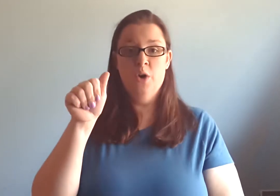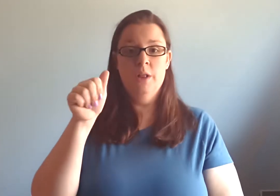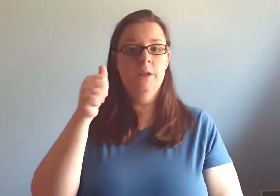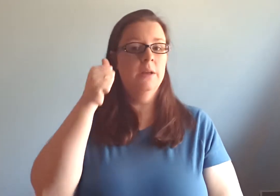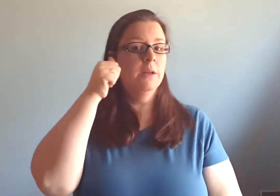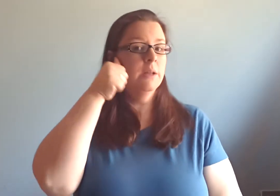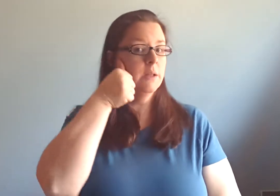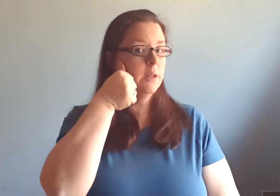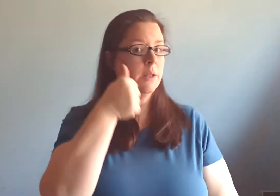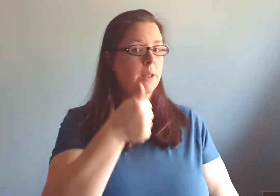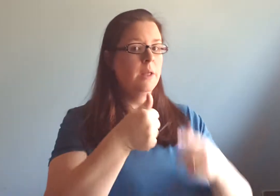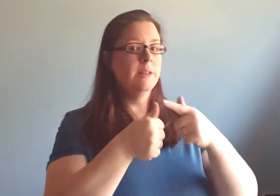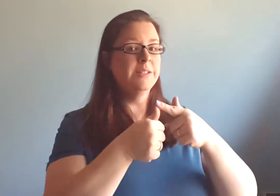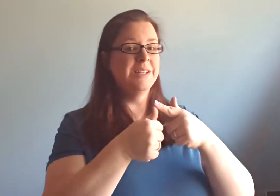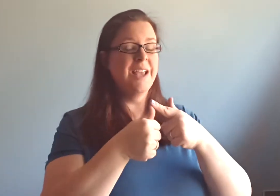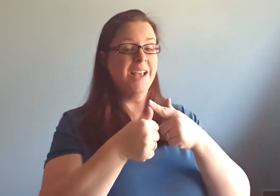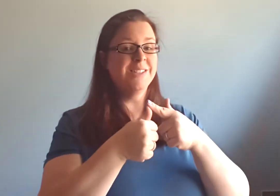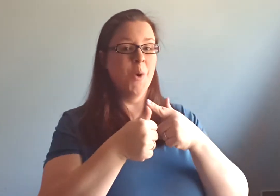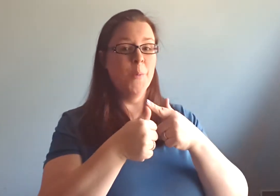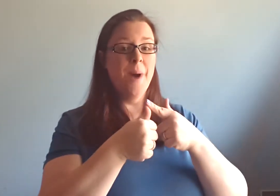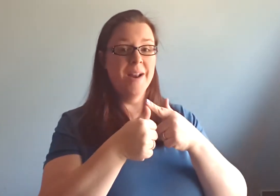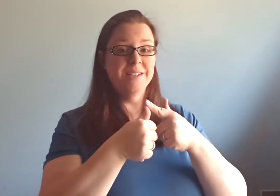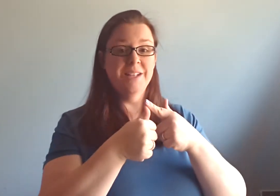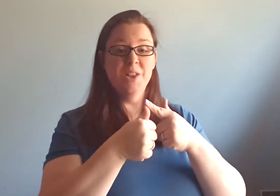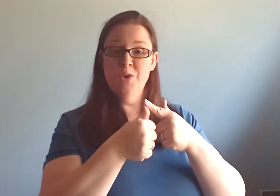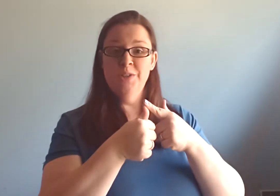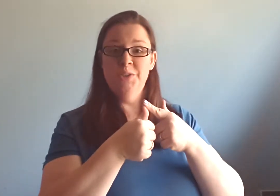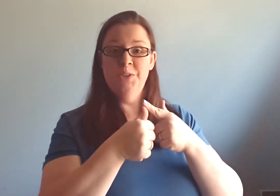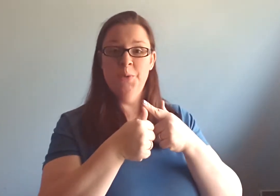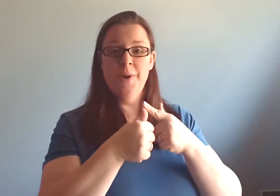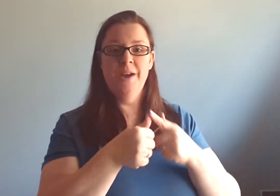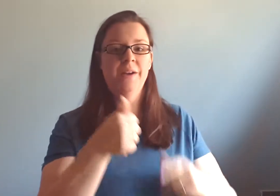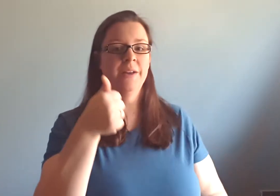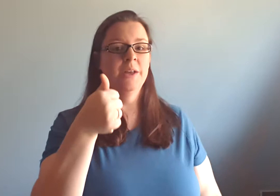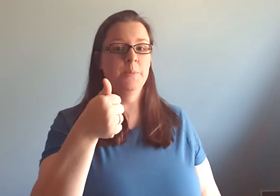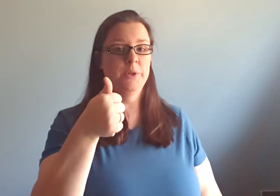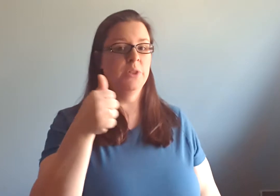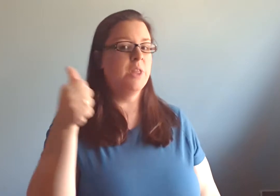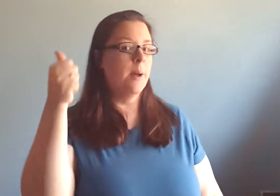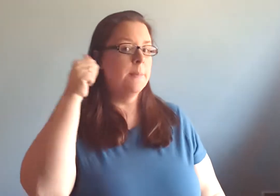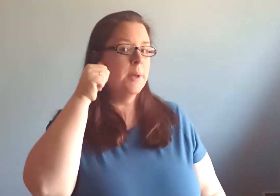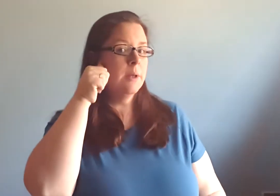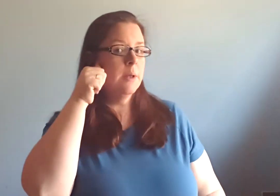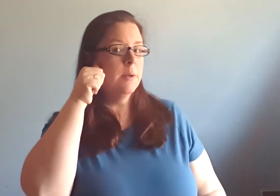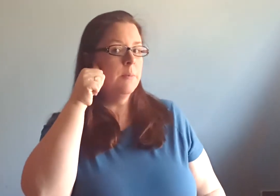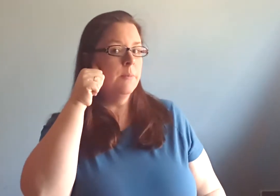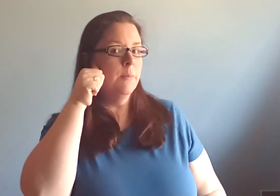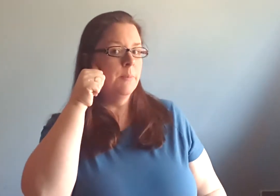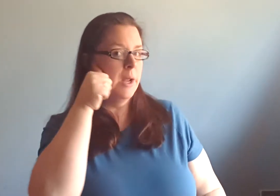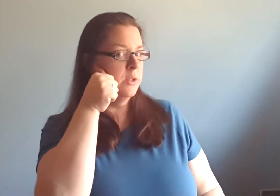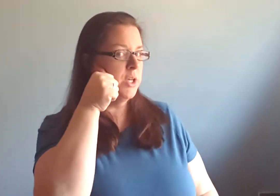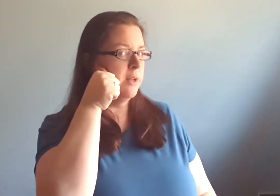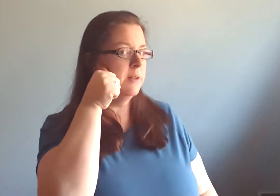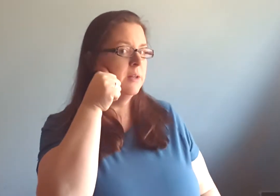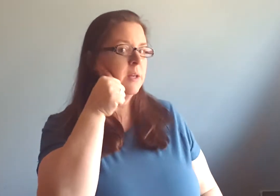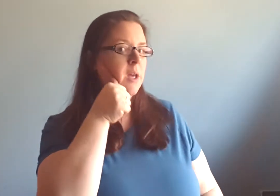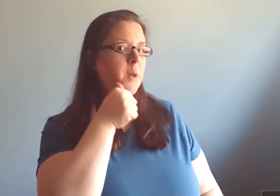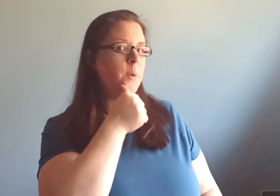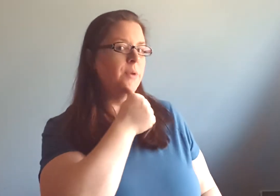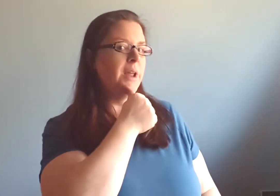girl. This indicates the old bonnets that the girls used to wear. Put your thumb by your chin and move it